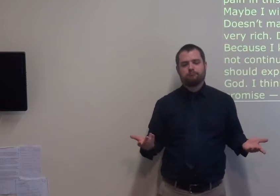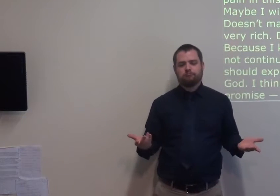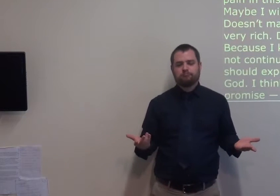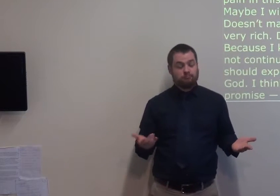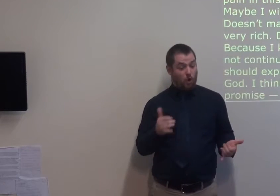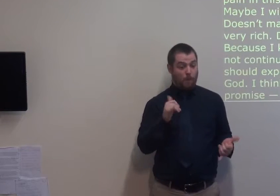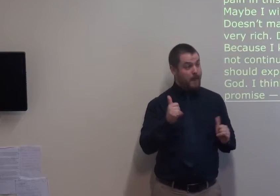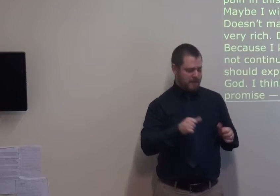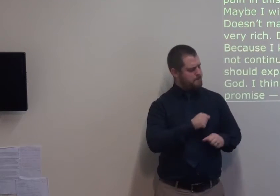Maybe I become very rich.